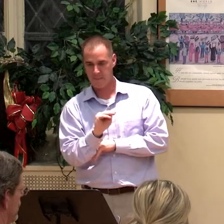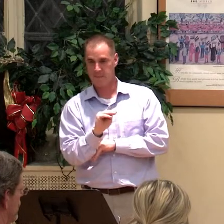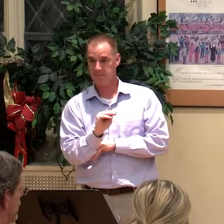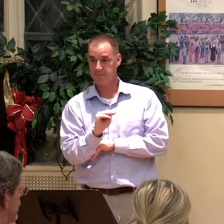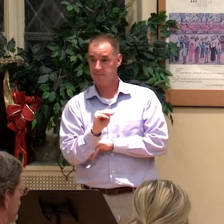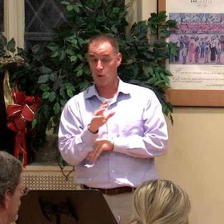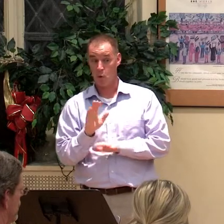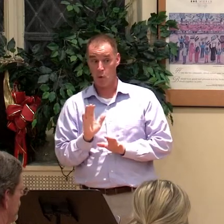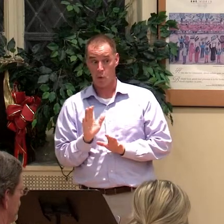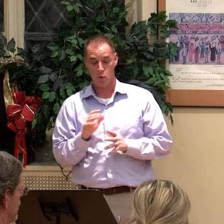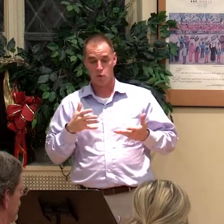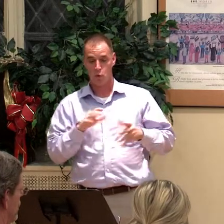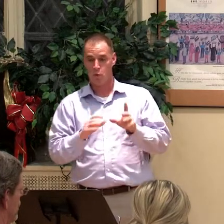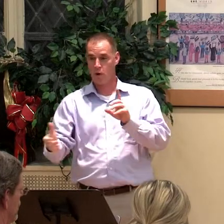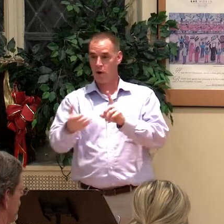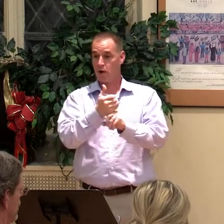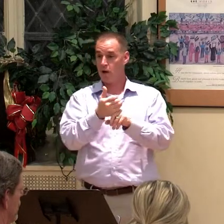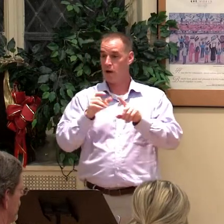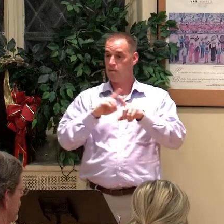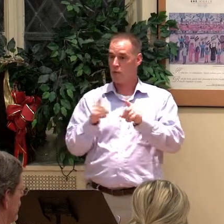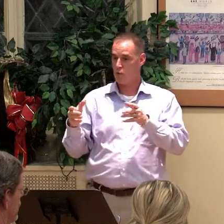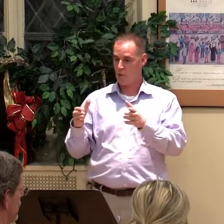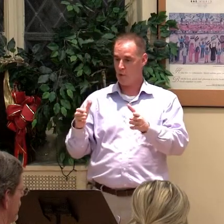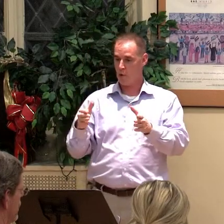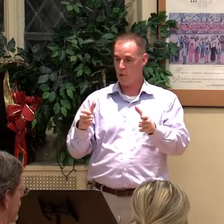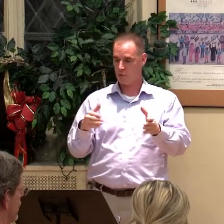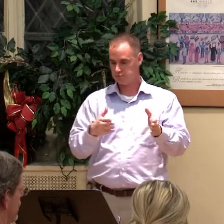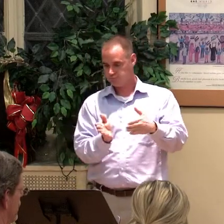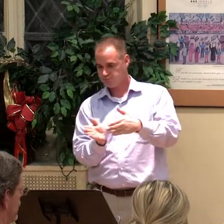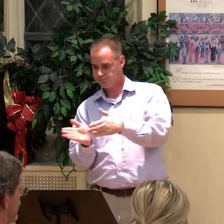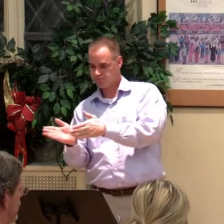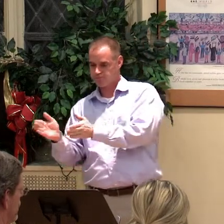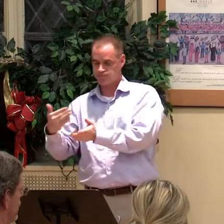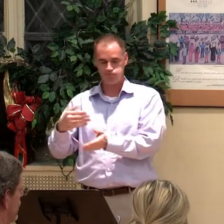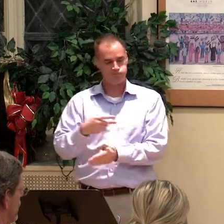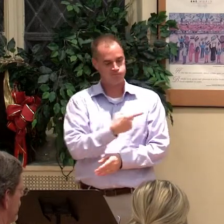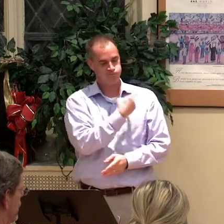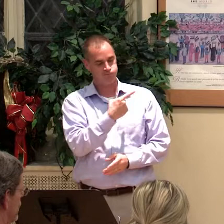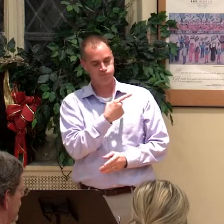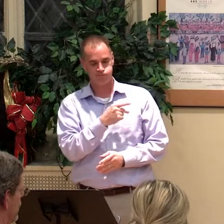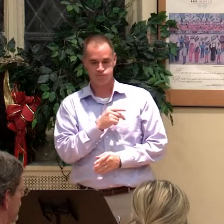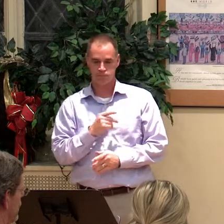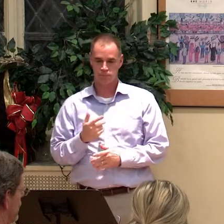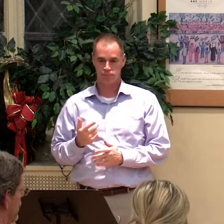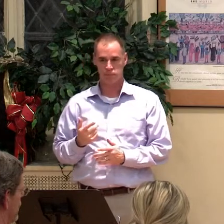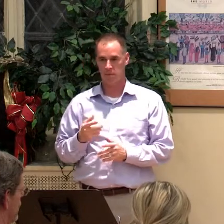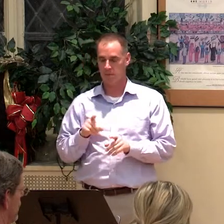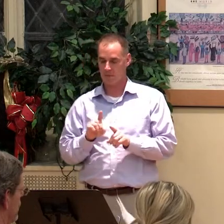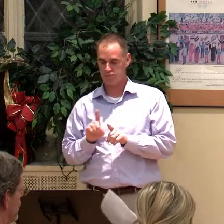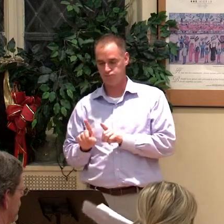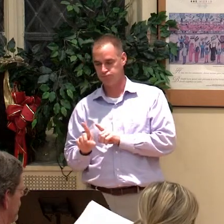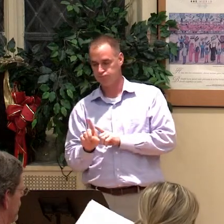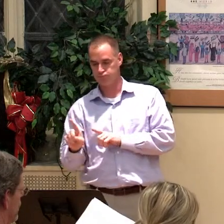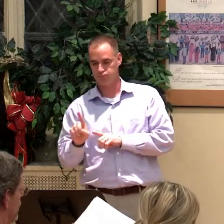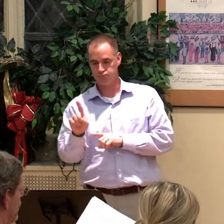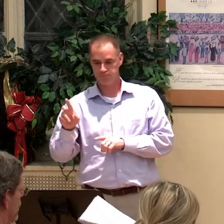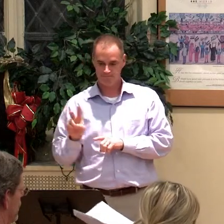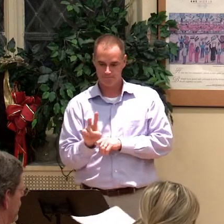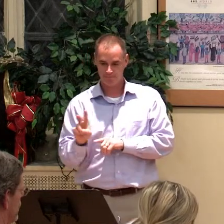caught. We'd take the road that twisted the most, one of us screaming, "Too fast," and the other replying, "It's only